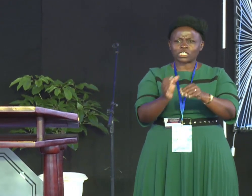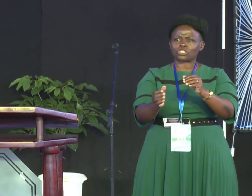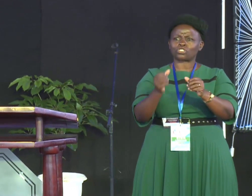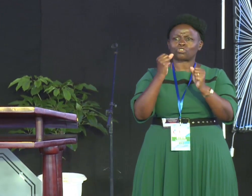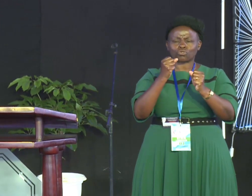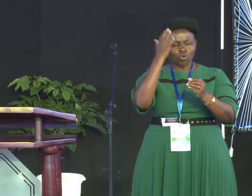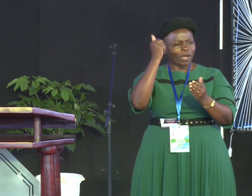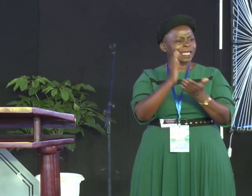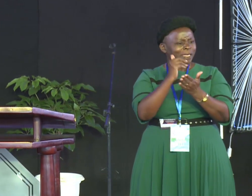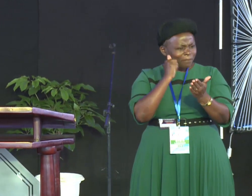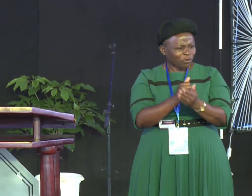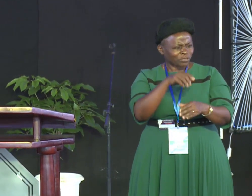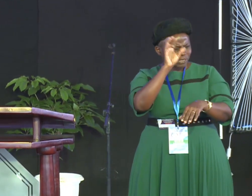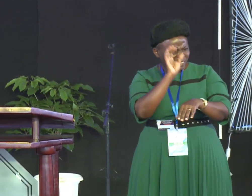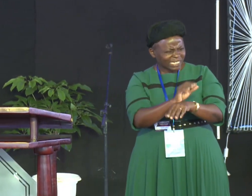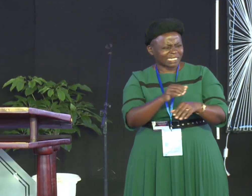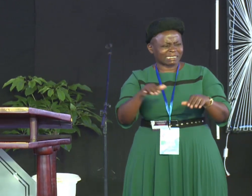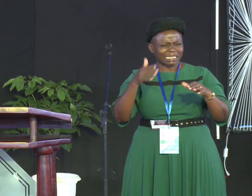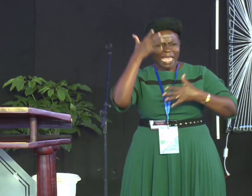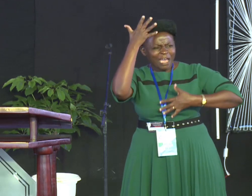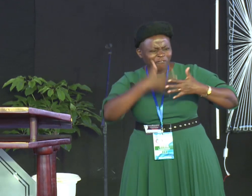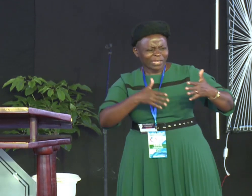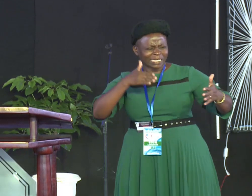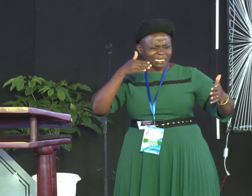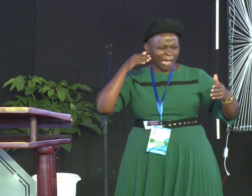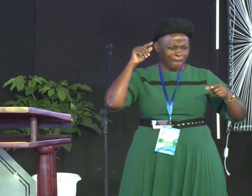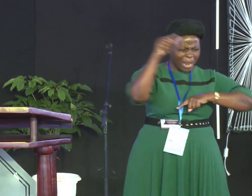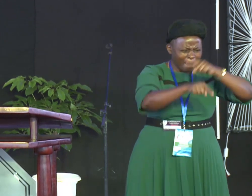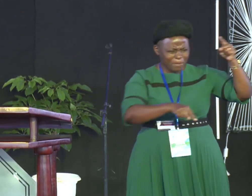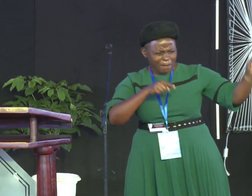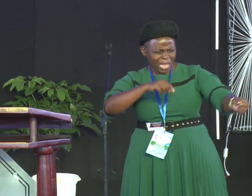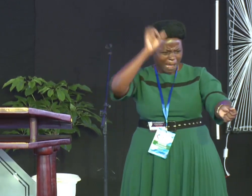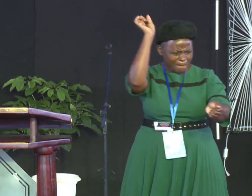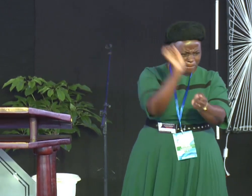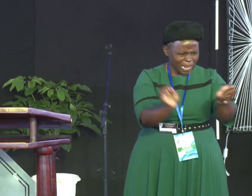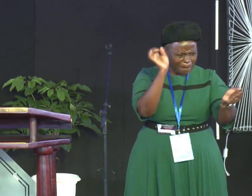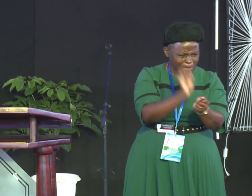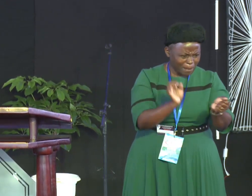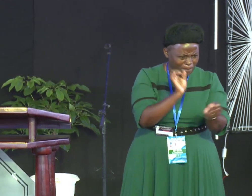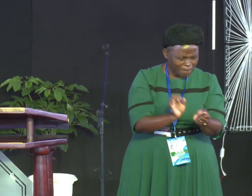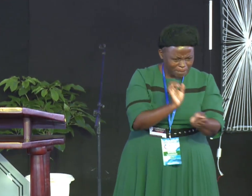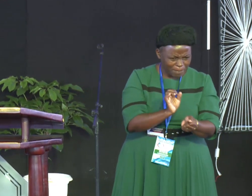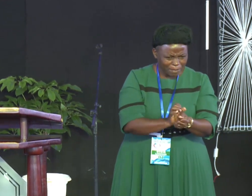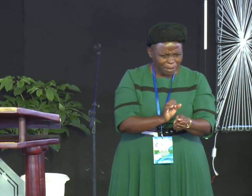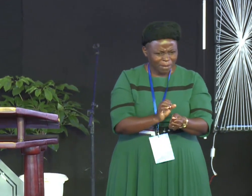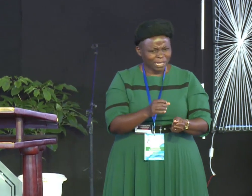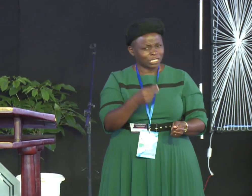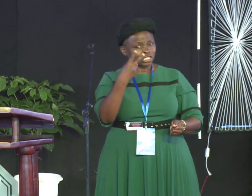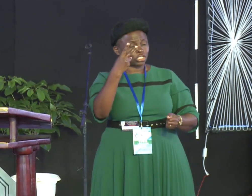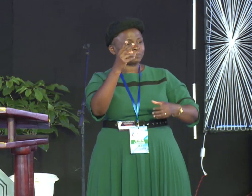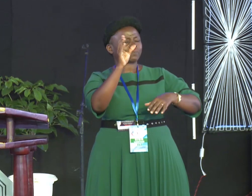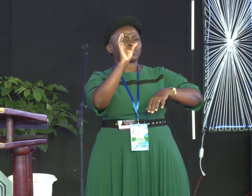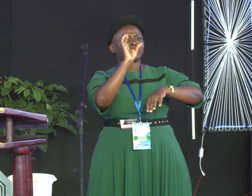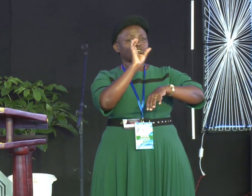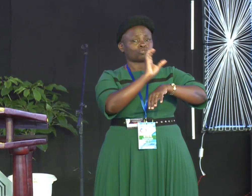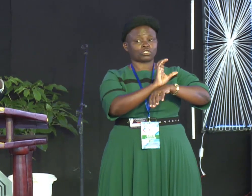two churches that were found strong, and the reason why they were strong is because they were being persecuted. Ekkanisa ye Smyrna n'ekkanisa ye Philadelphia